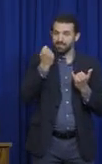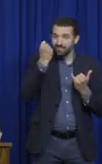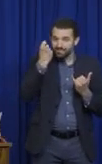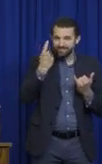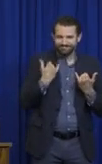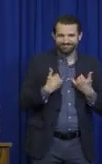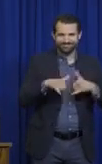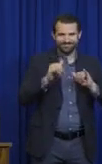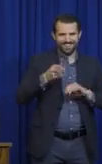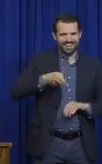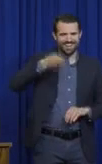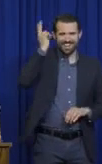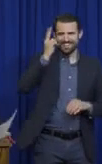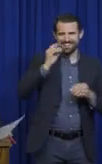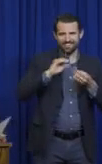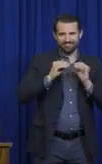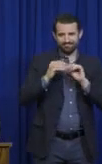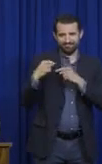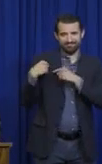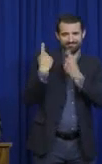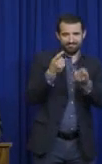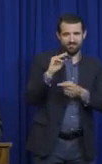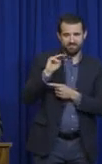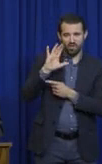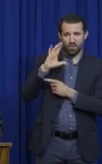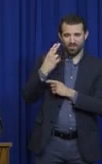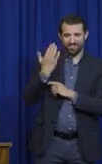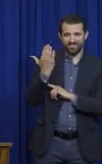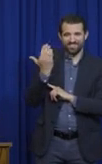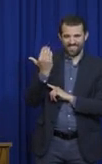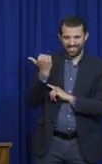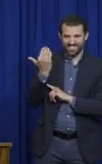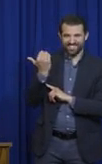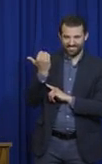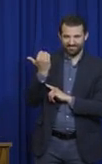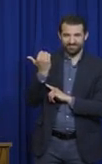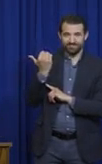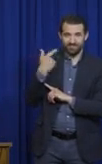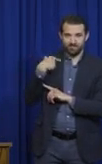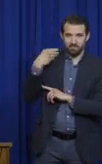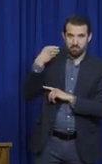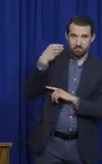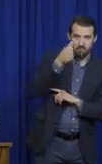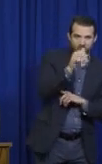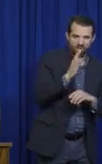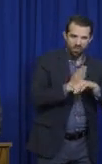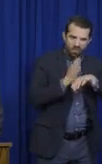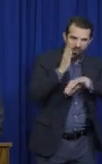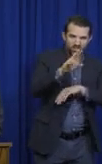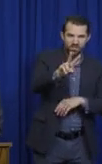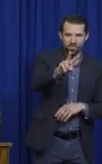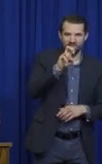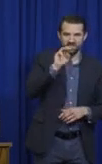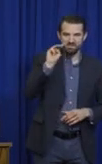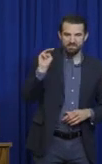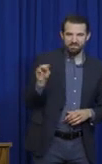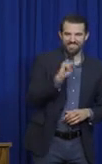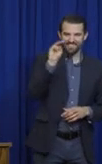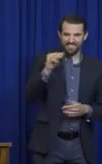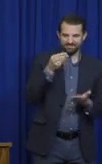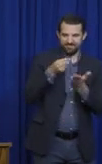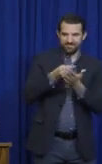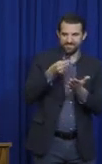March 15th, the department has paid over $200 million in benefits to